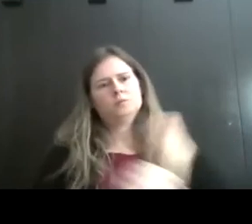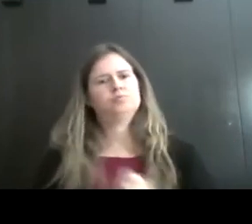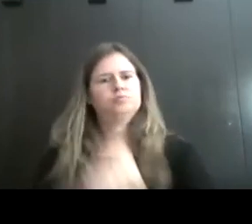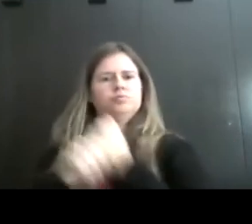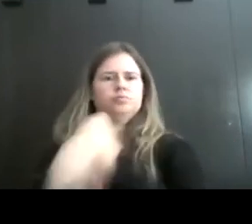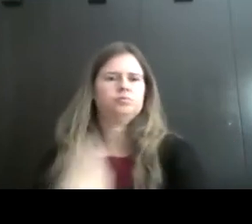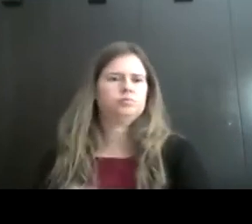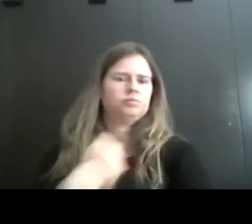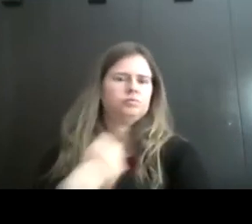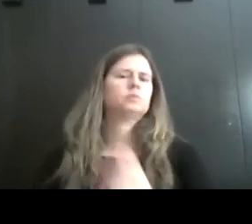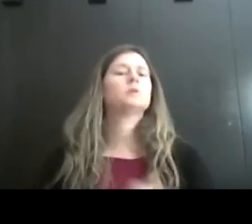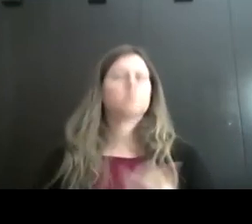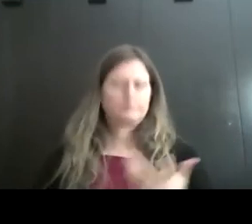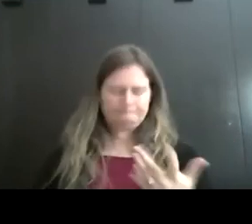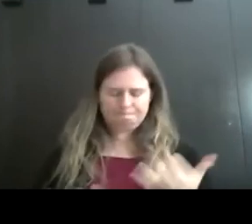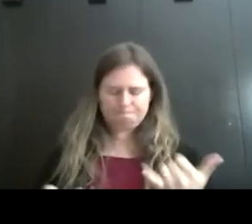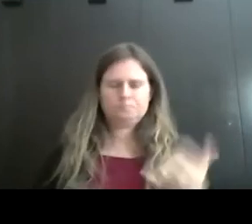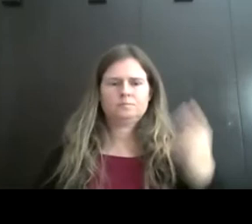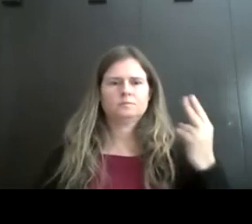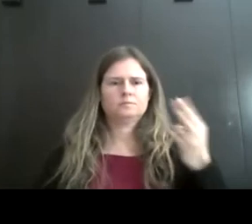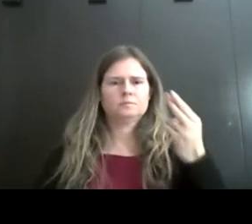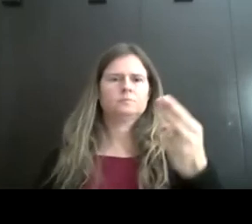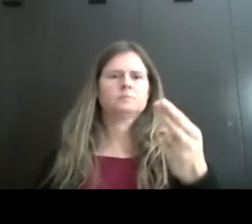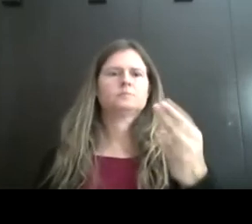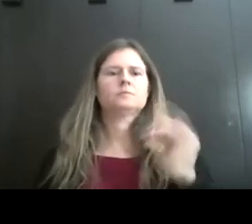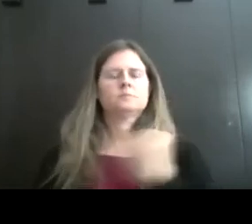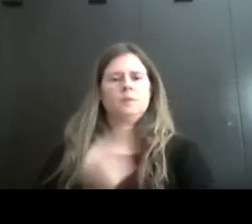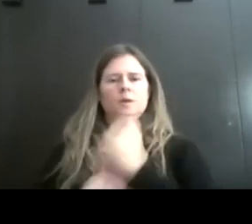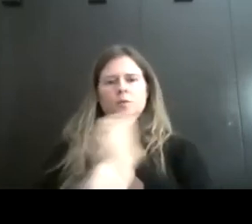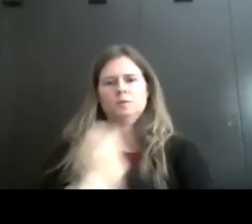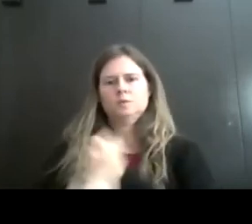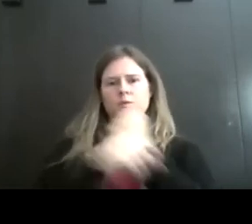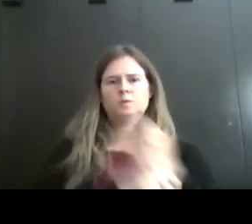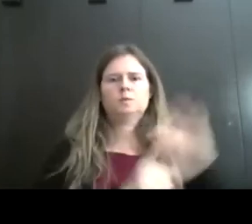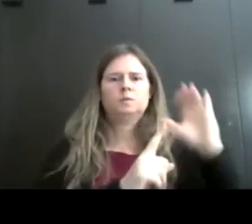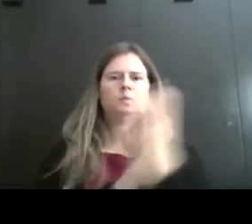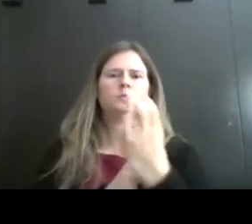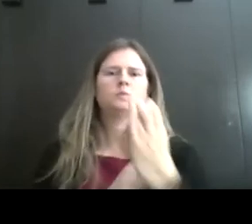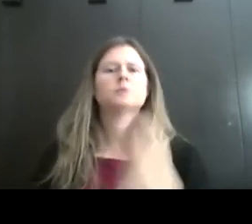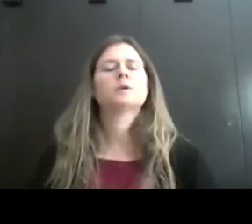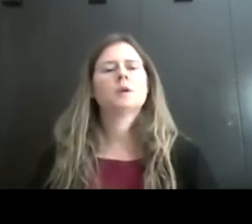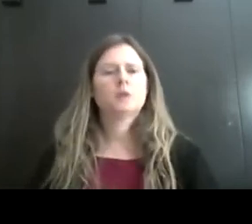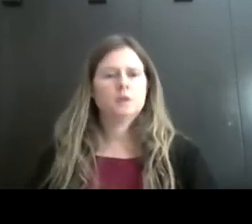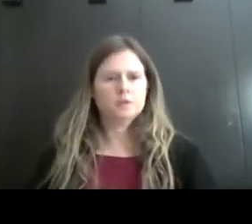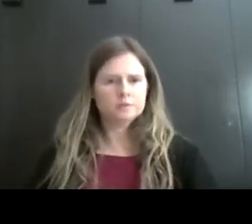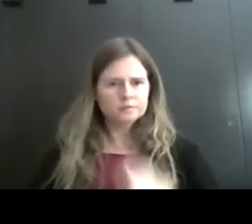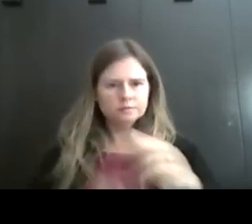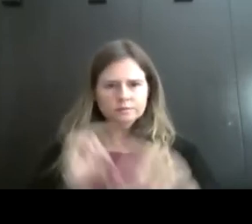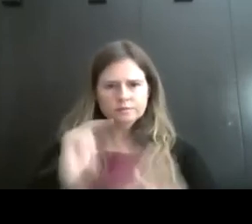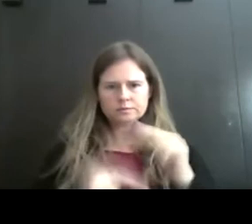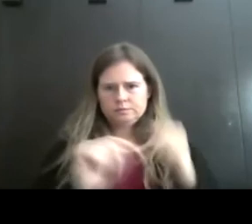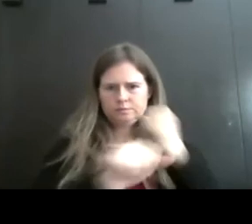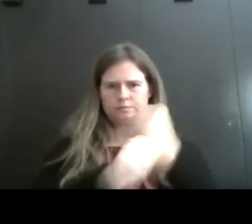So let me give you a little brief history of our tomoe, our canoe culture with the Chumash people. We've been building these ocean